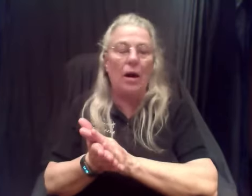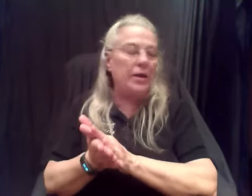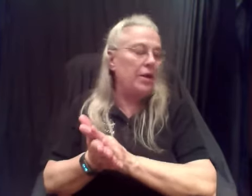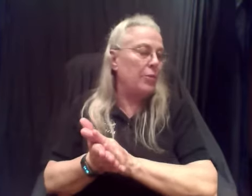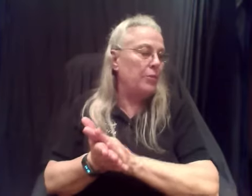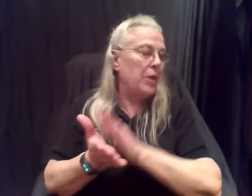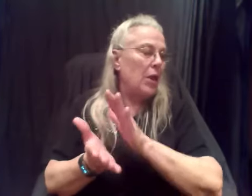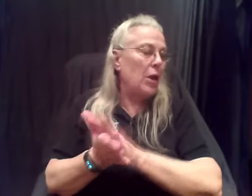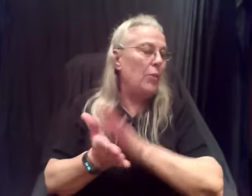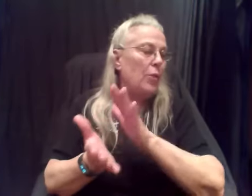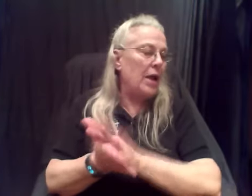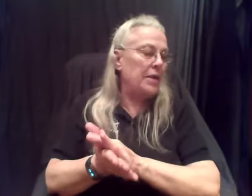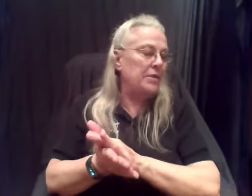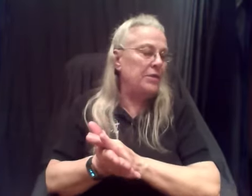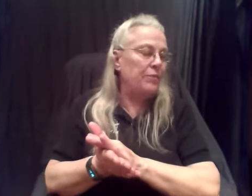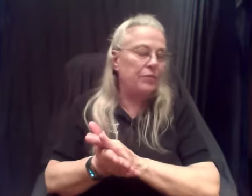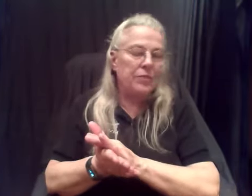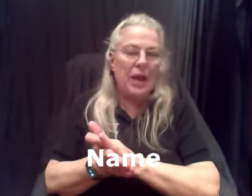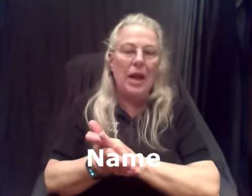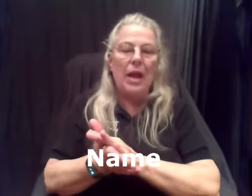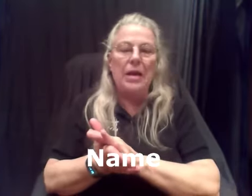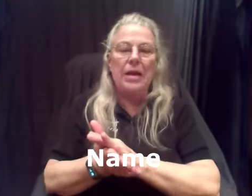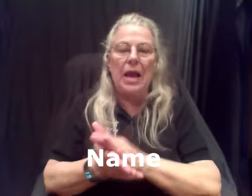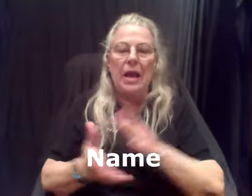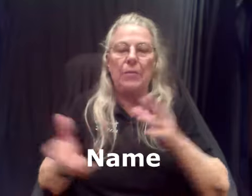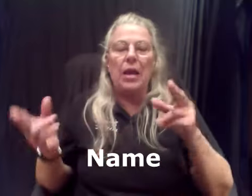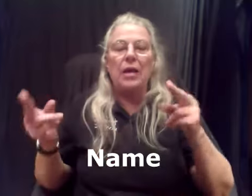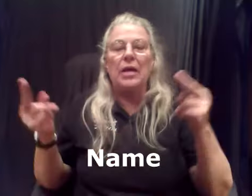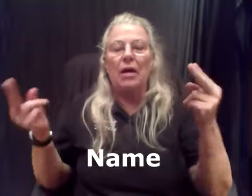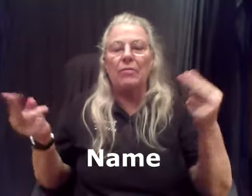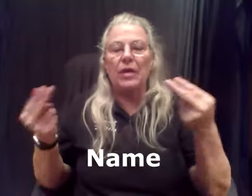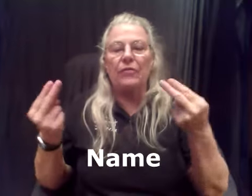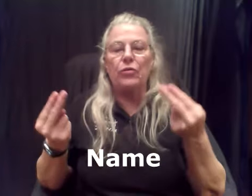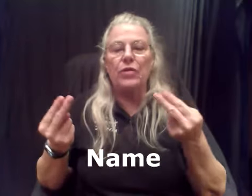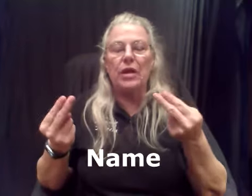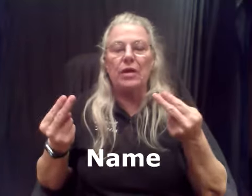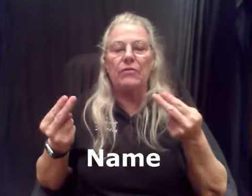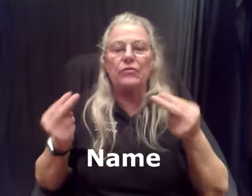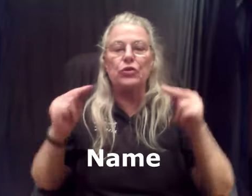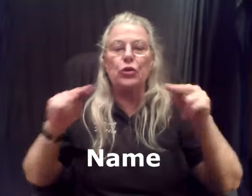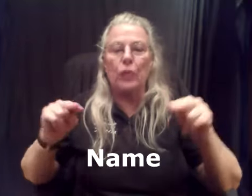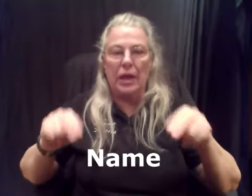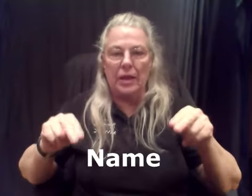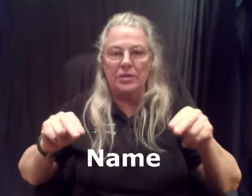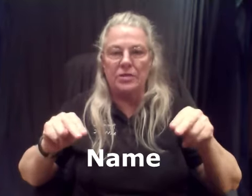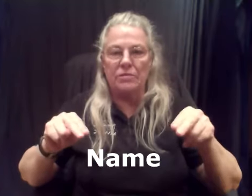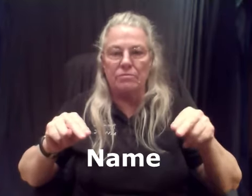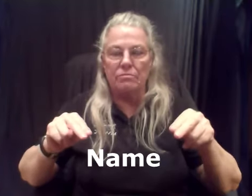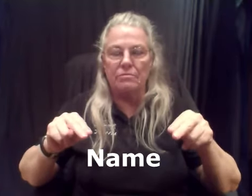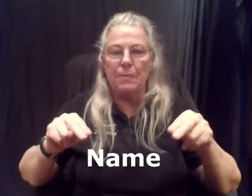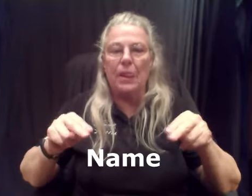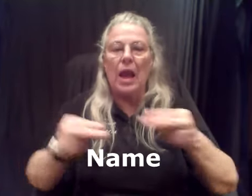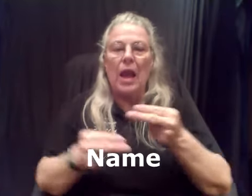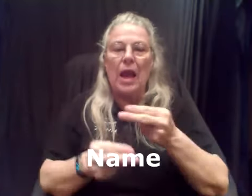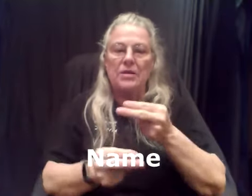here. Praise. Name. Now, if you think of two ends and